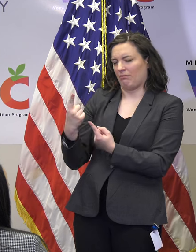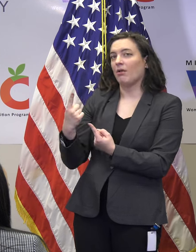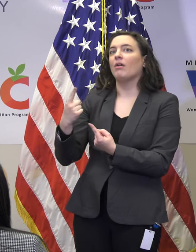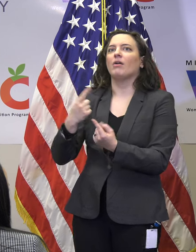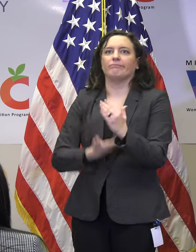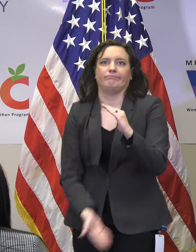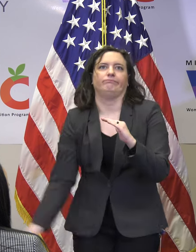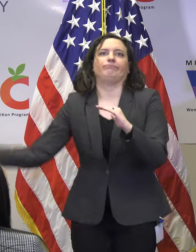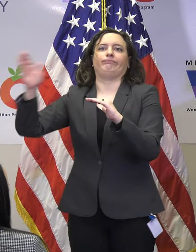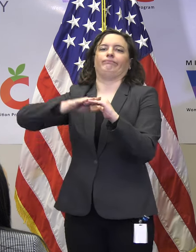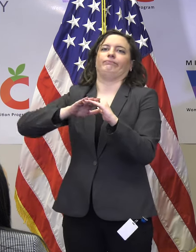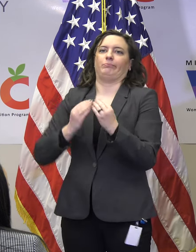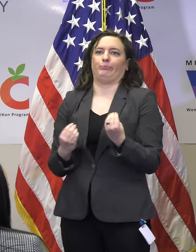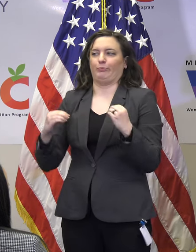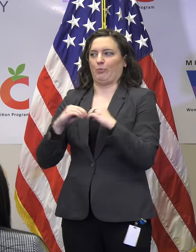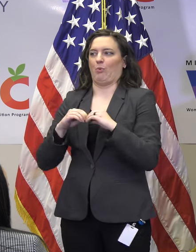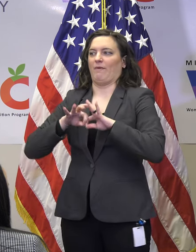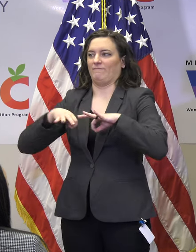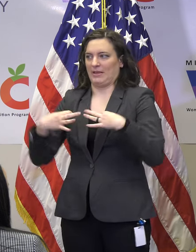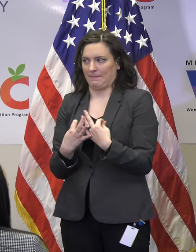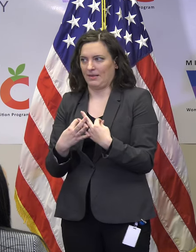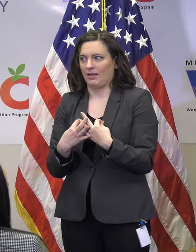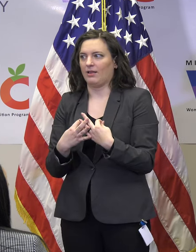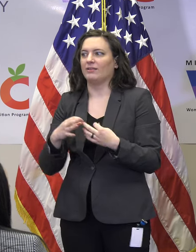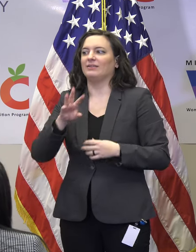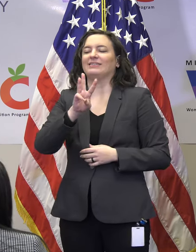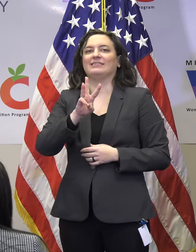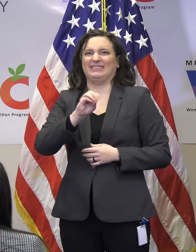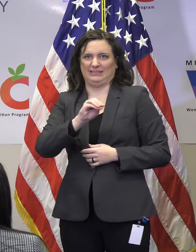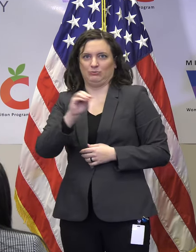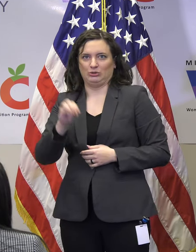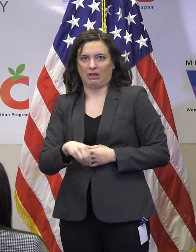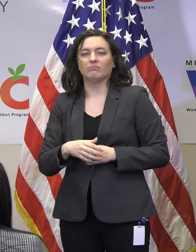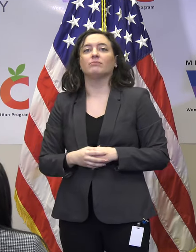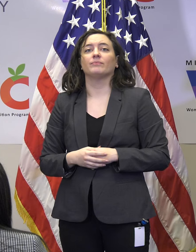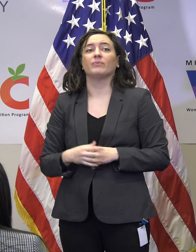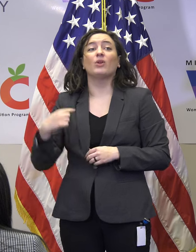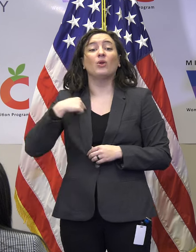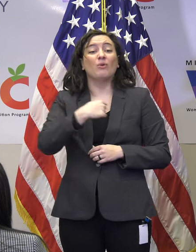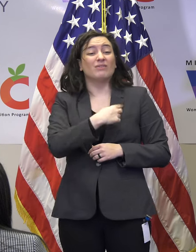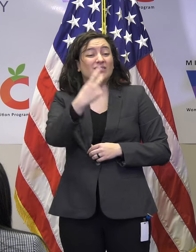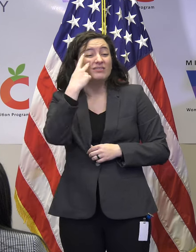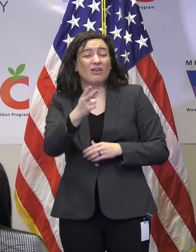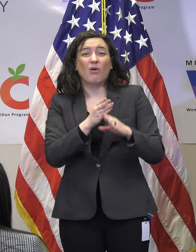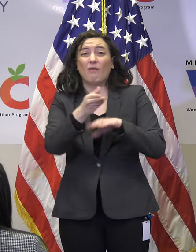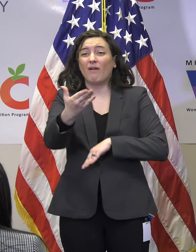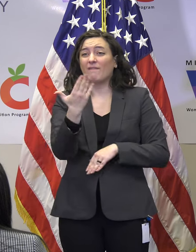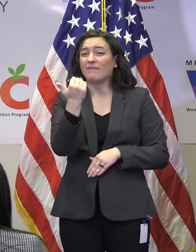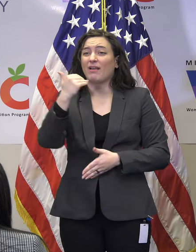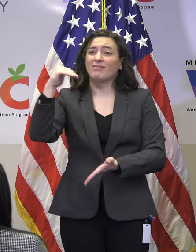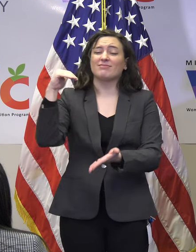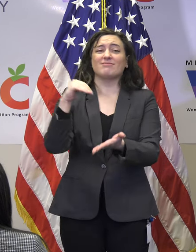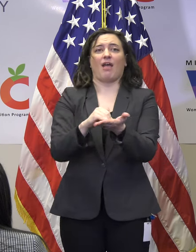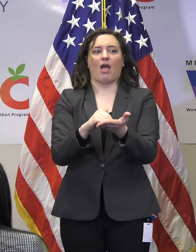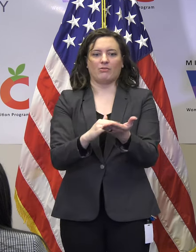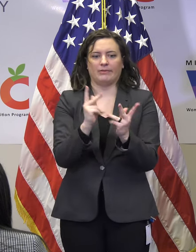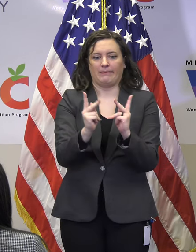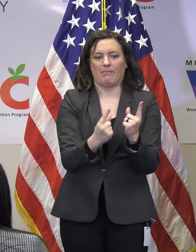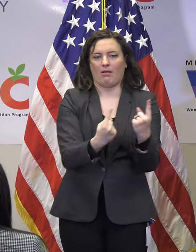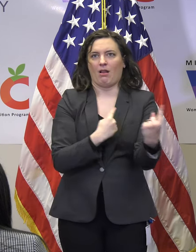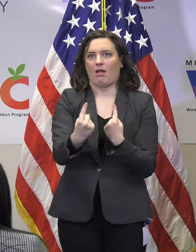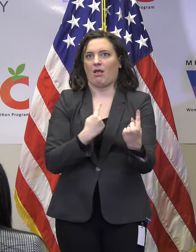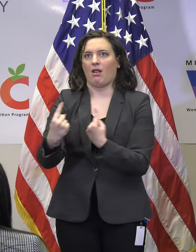23, we were seeing an average of 16,000 participants each month at our six Ramsey County clinics. And in